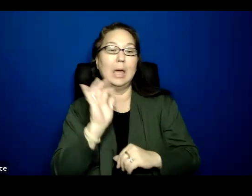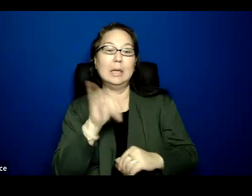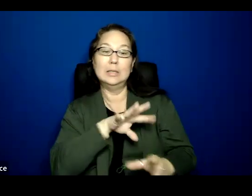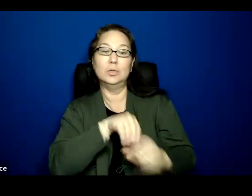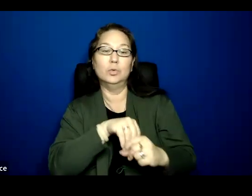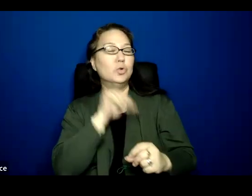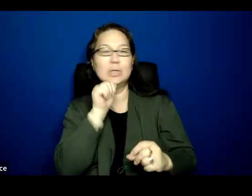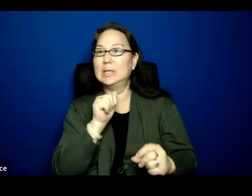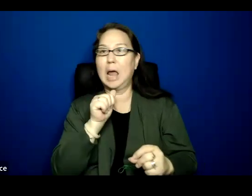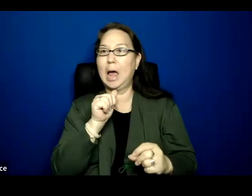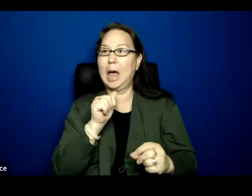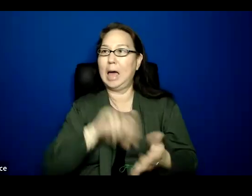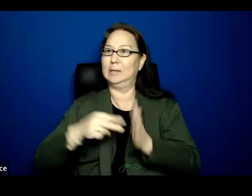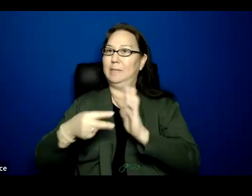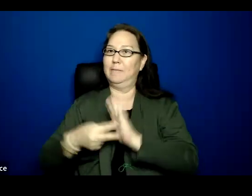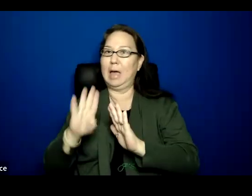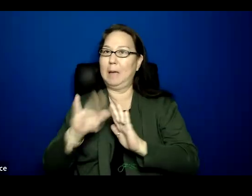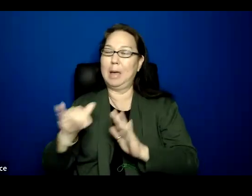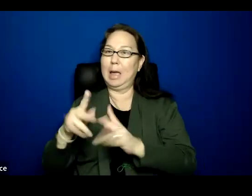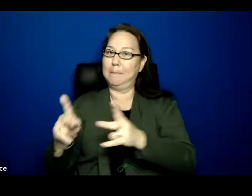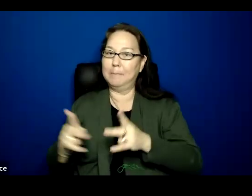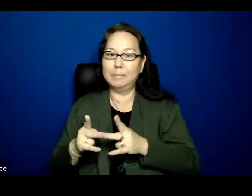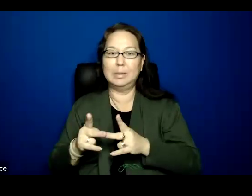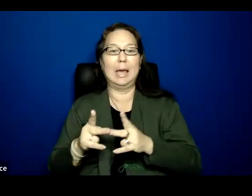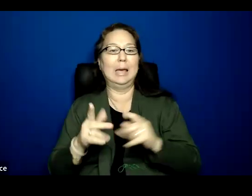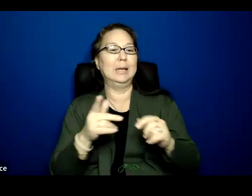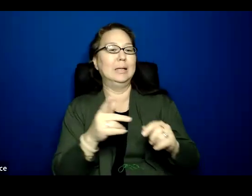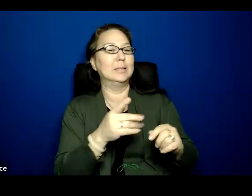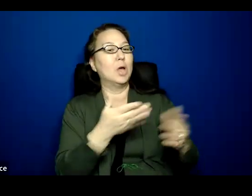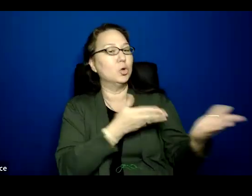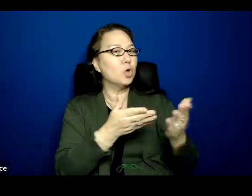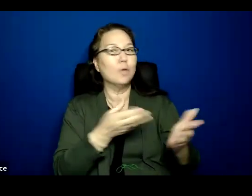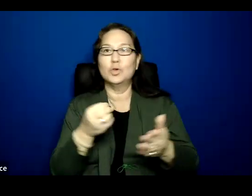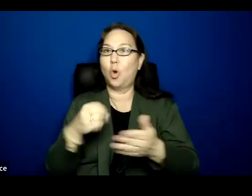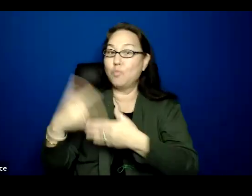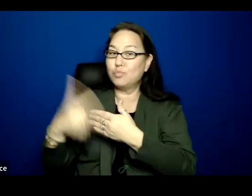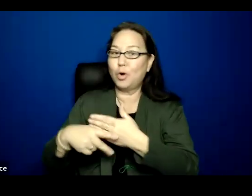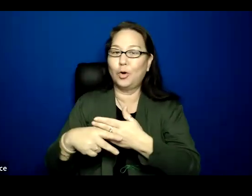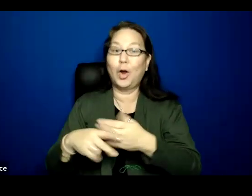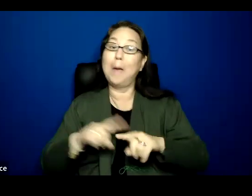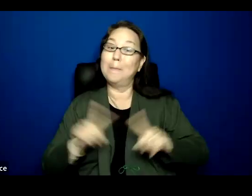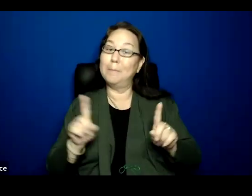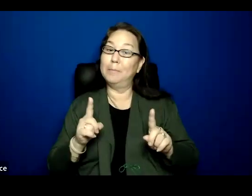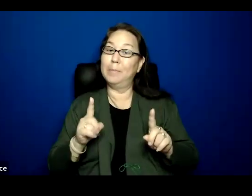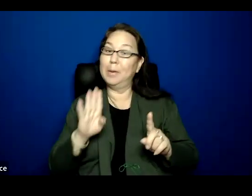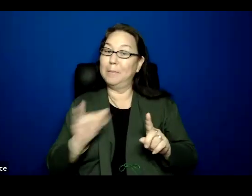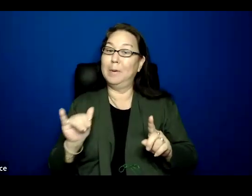service or a program, but by specialized supports and strategies that empower students to